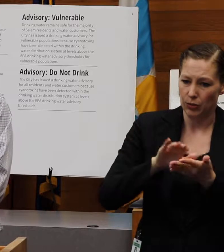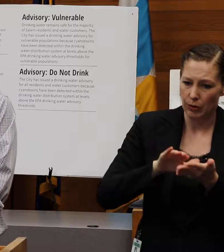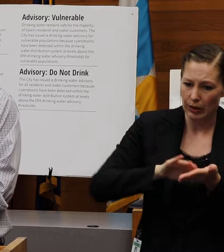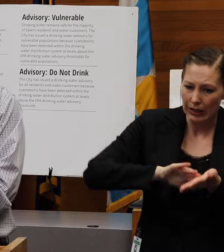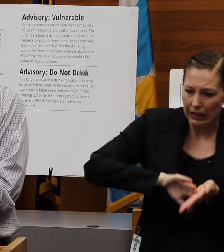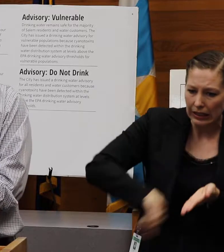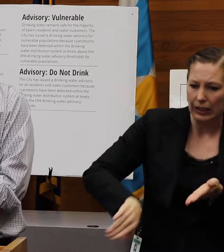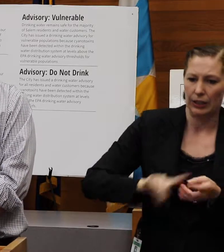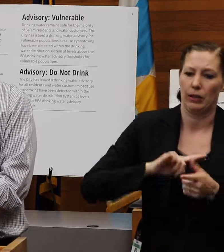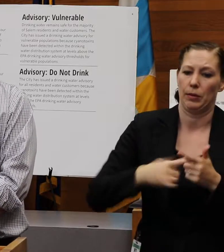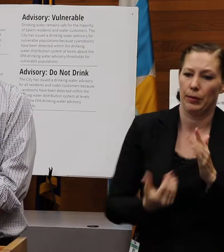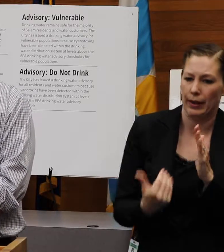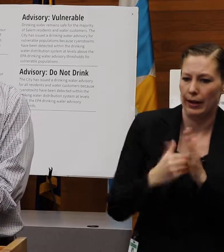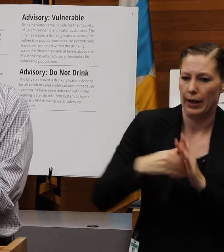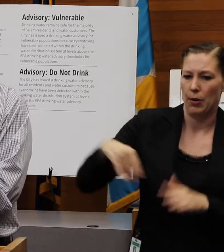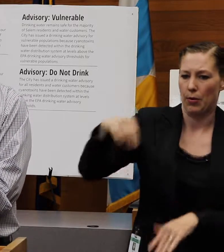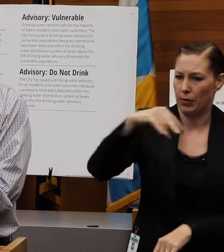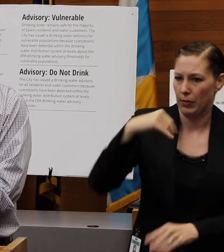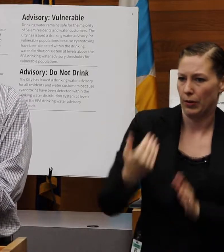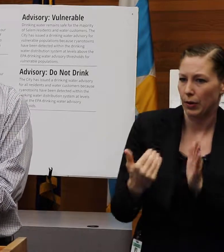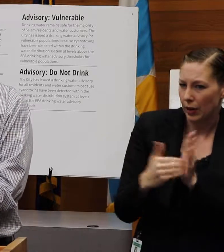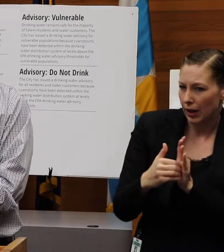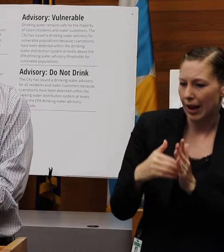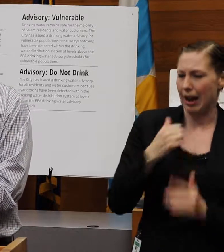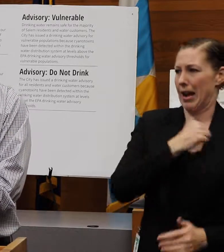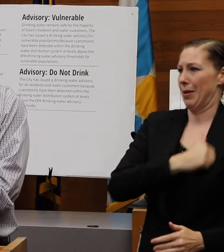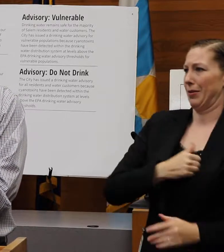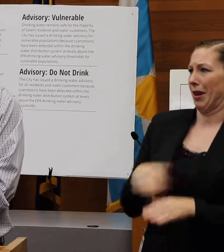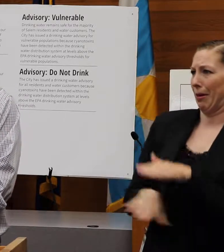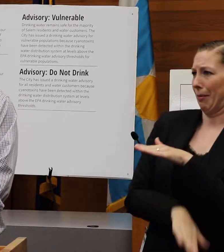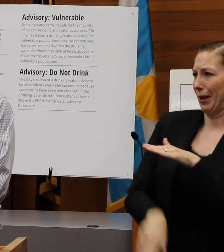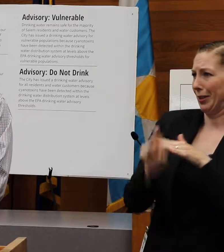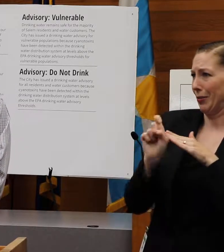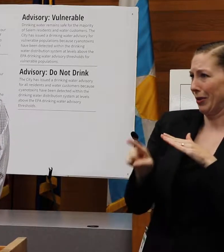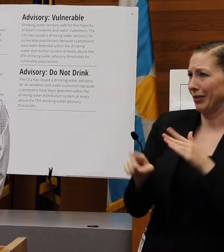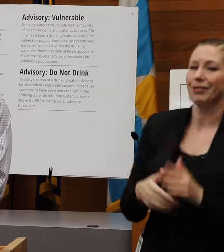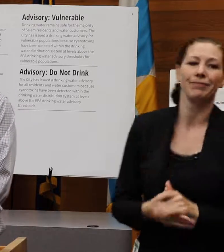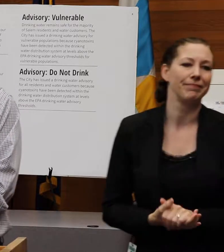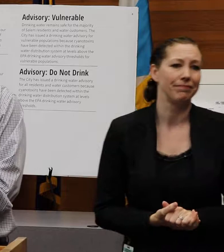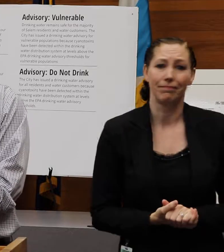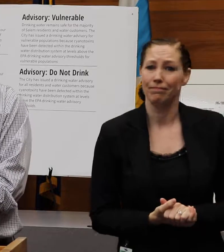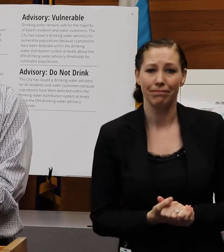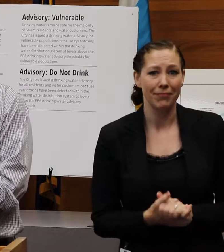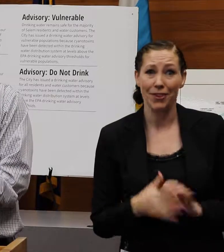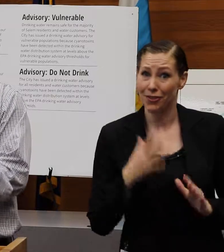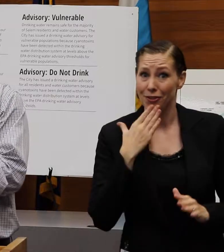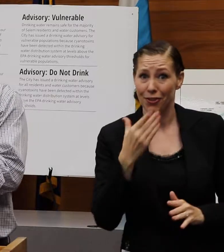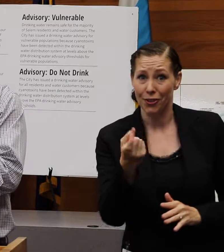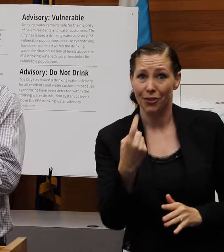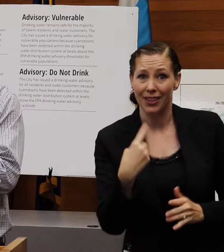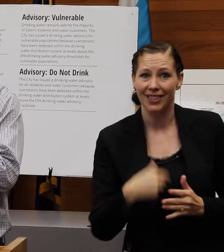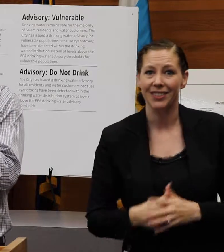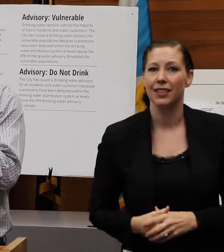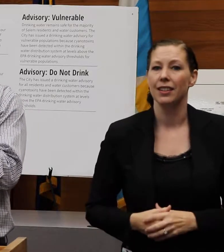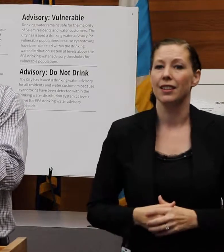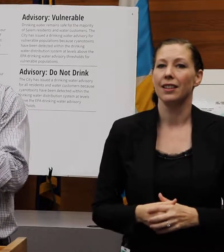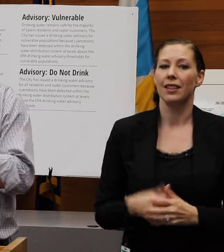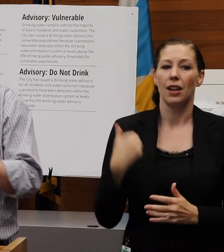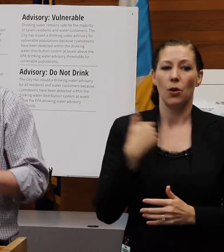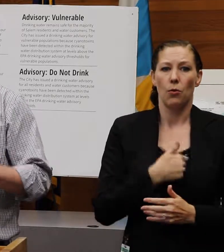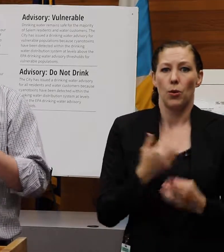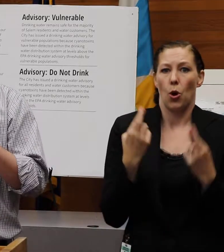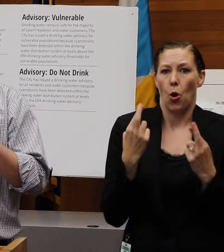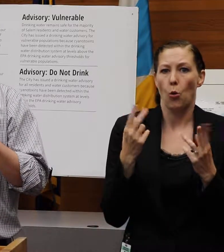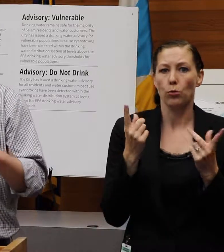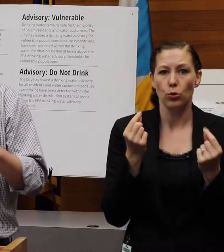the bad stuff and replace it? I apologize for these basic questions. But No, it's a good question. What we hope to do is